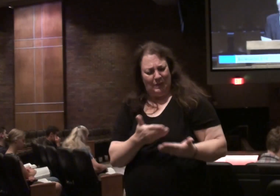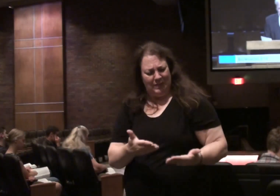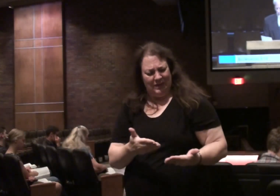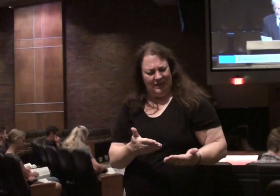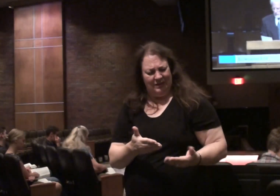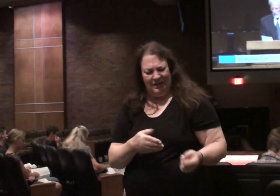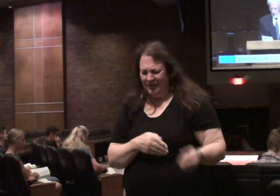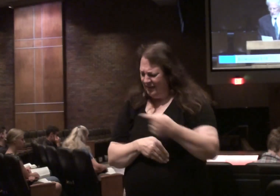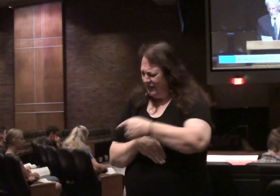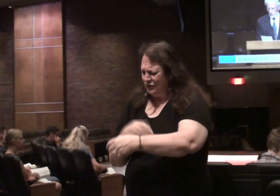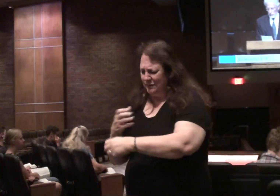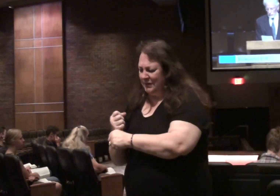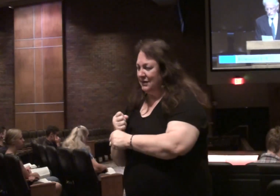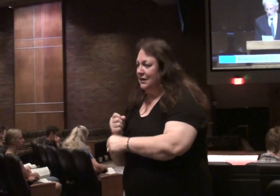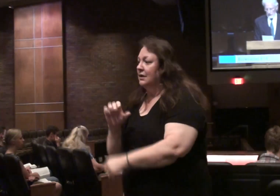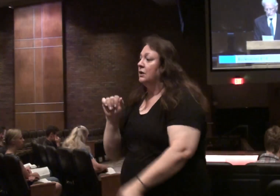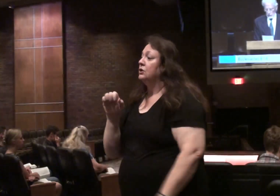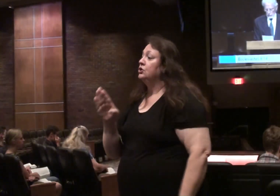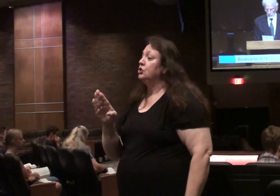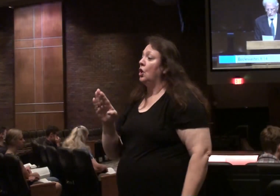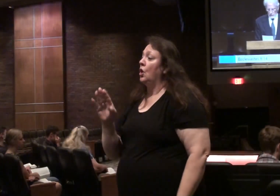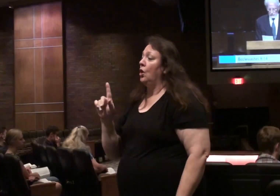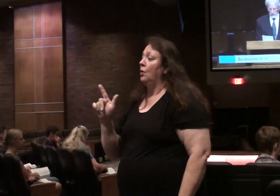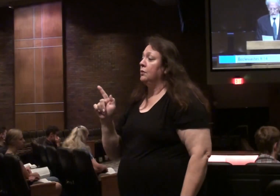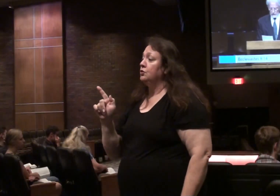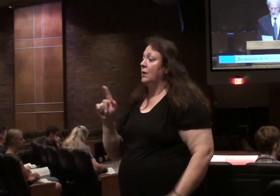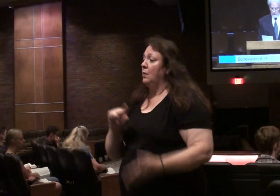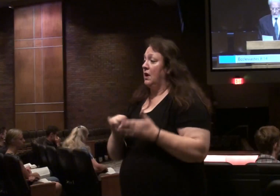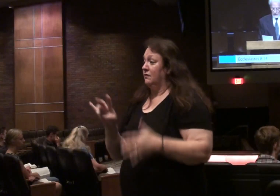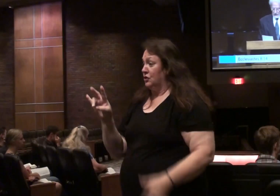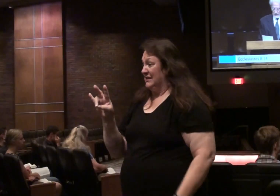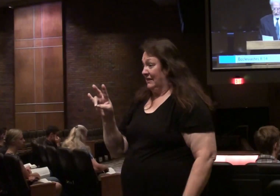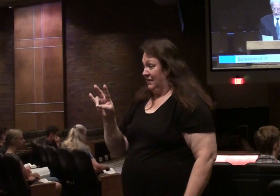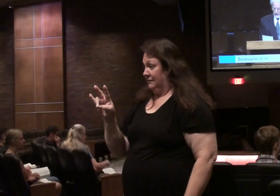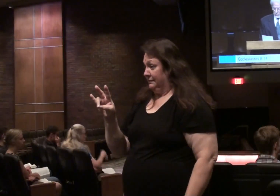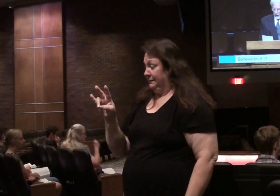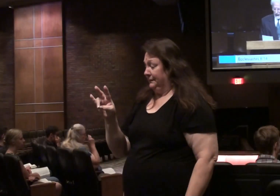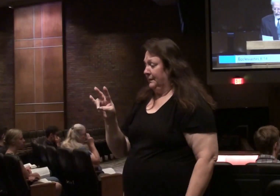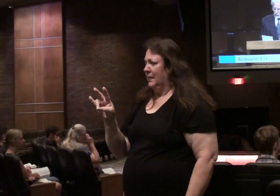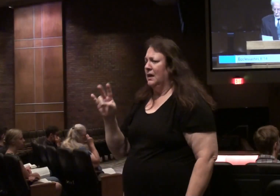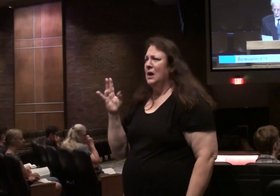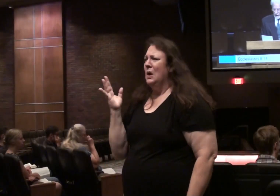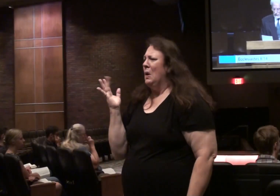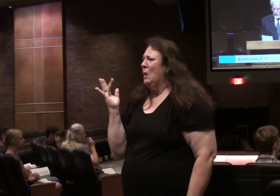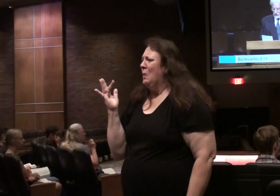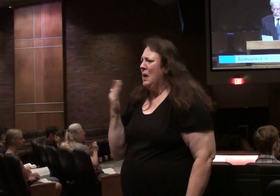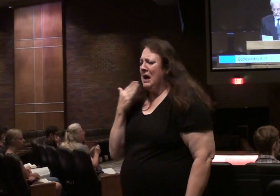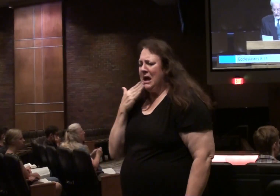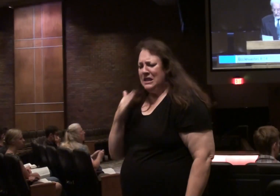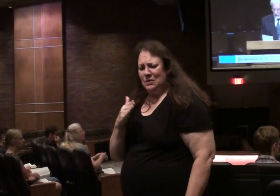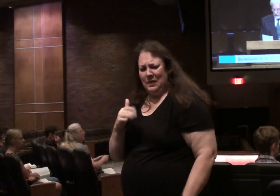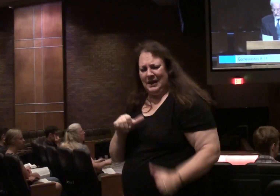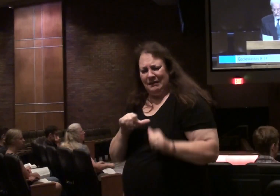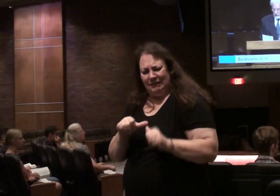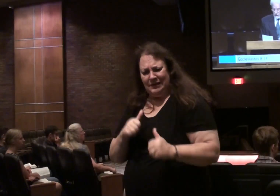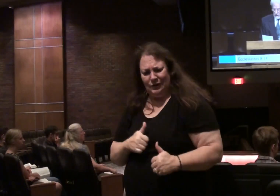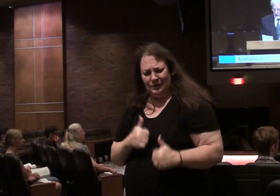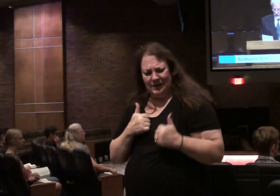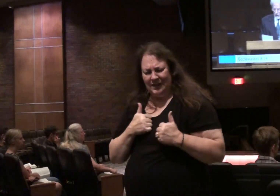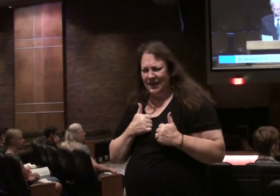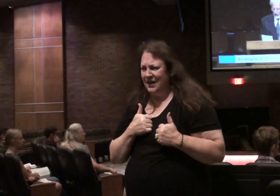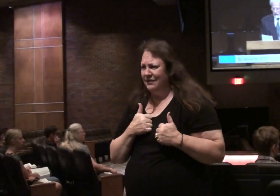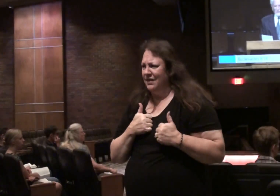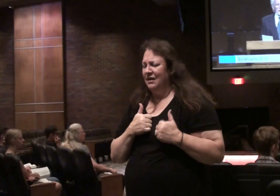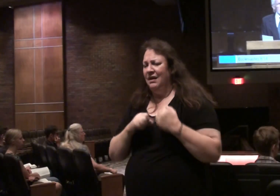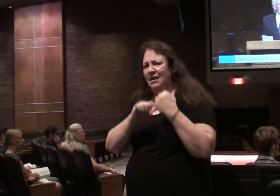the righteous. Here's what Job said in Job 21:7. Why do the wicked still live,